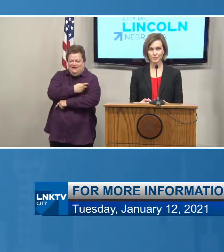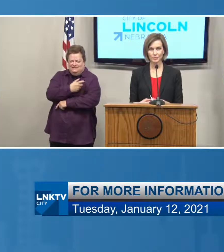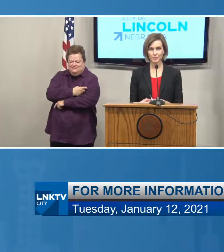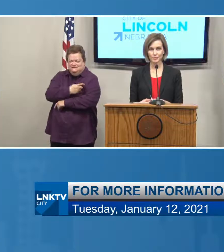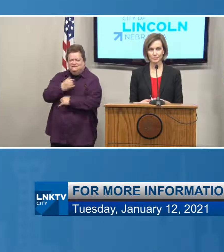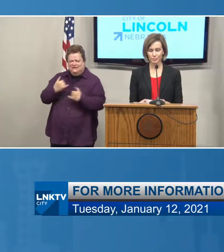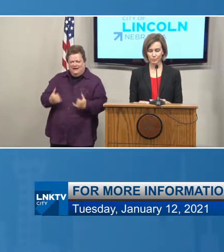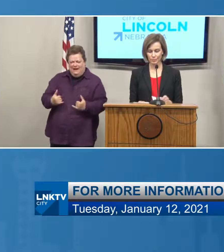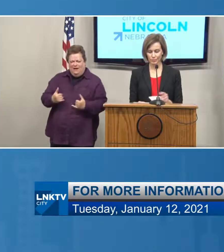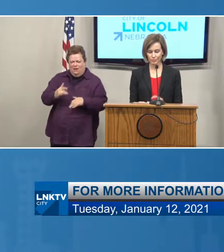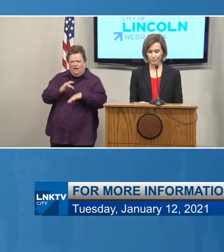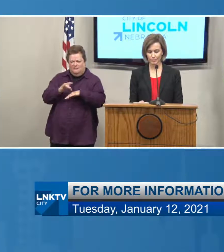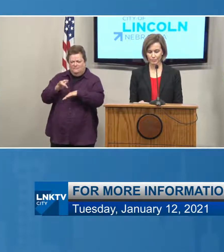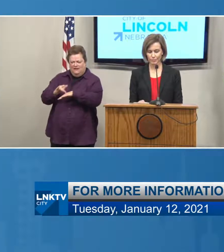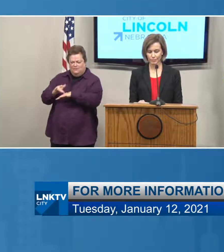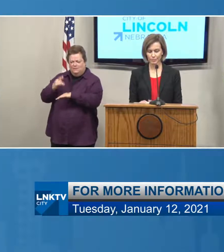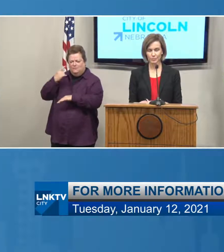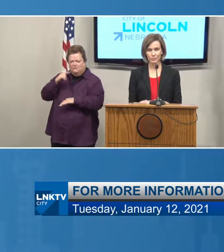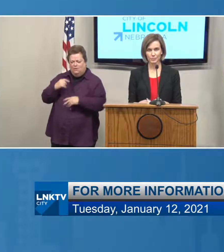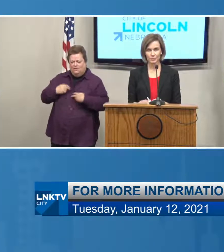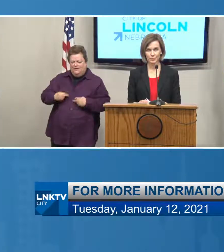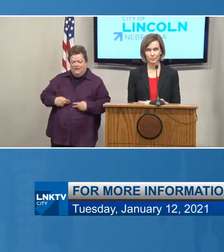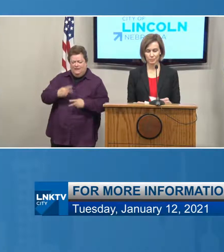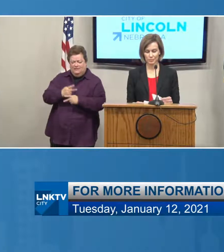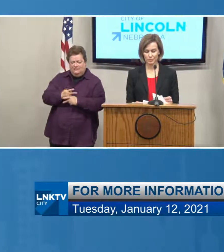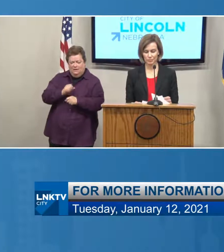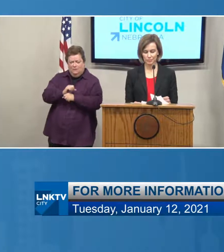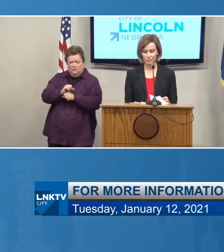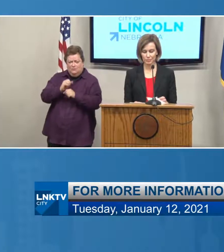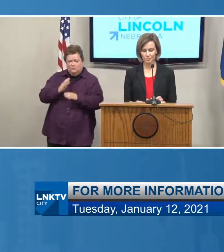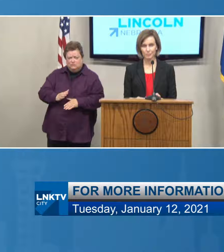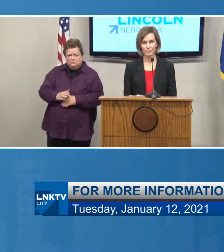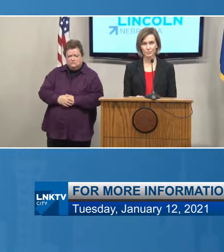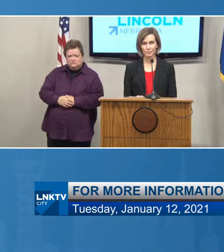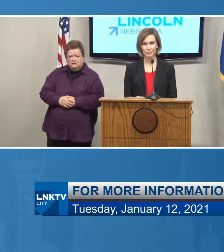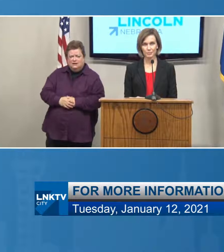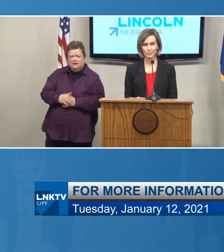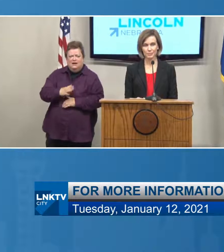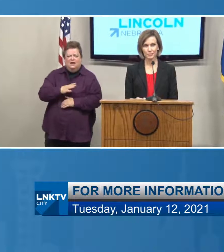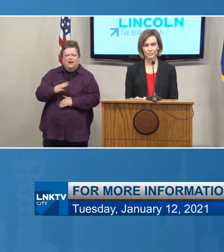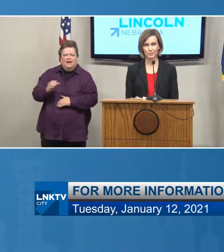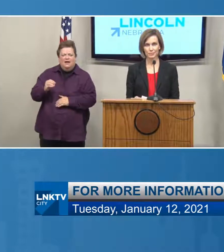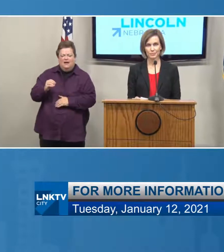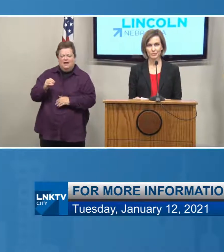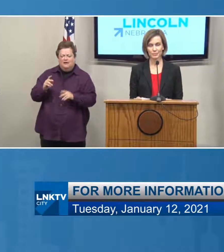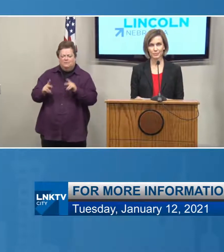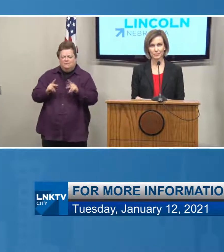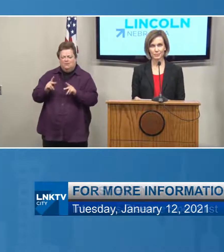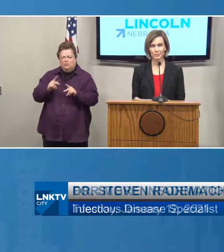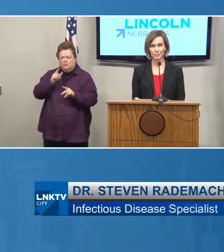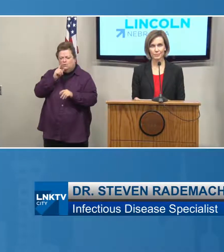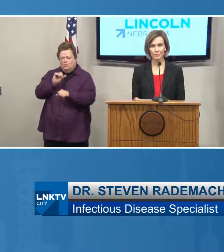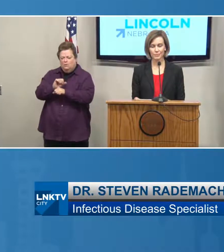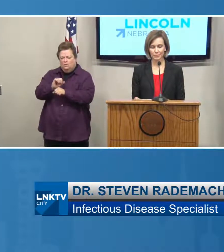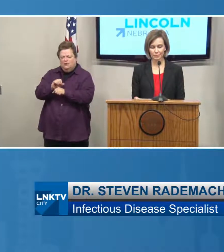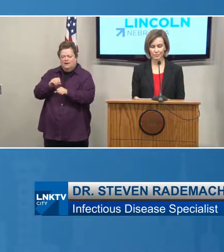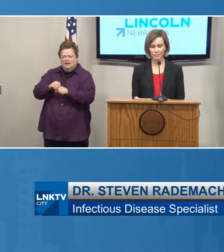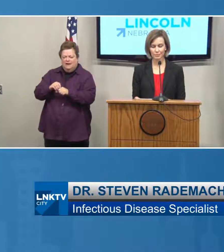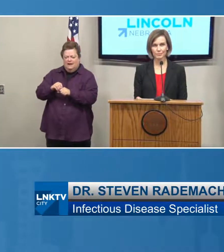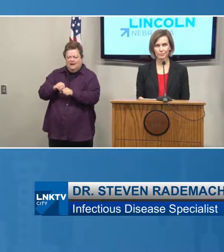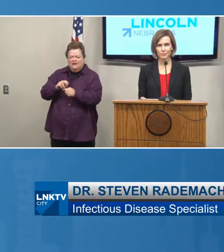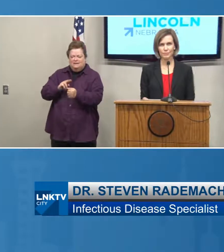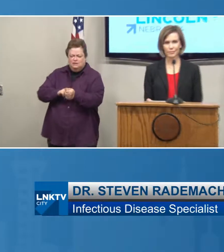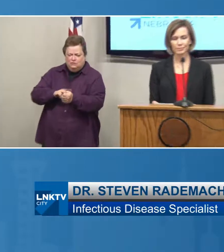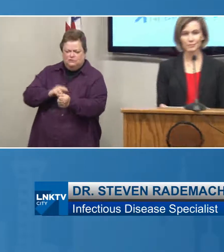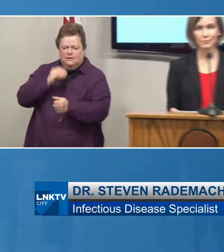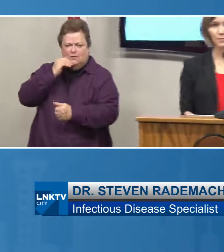available to healthcare workers and residents of long-term care facilities, and hopefully they'll be